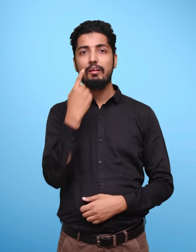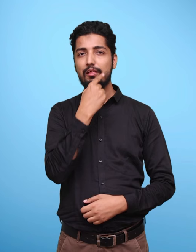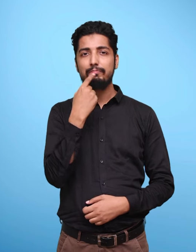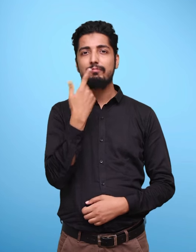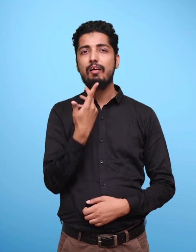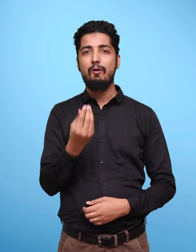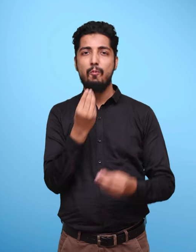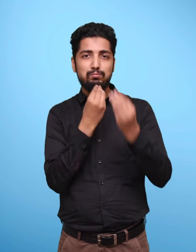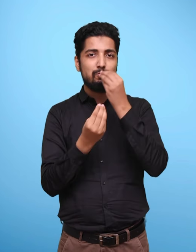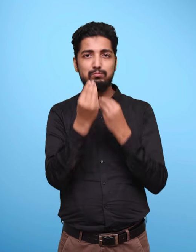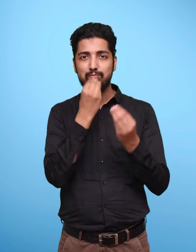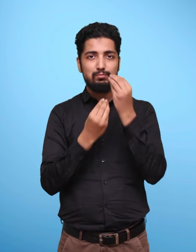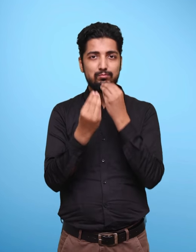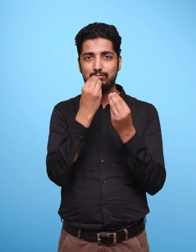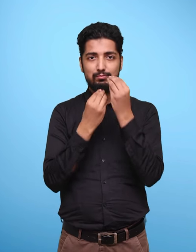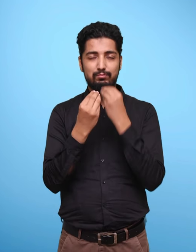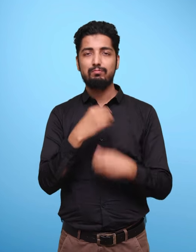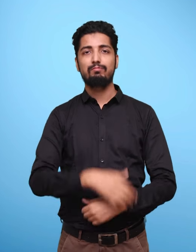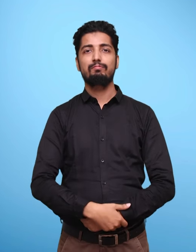I eat with my mouth.